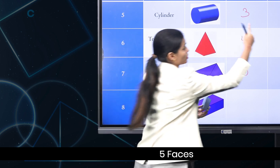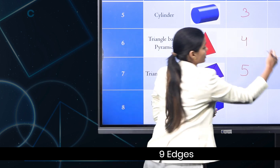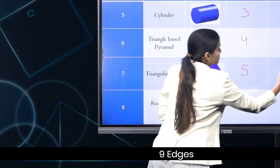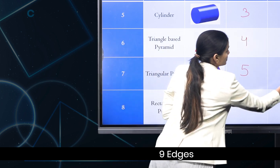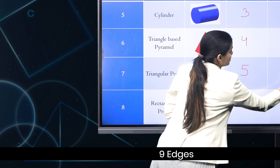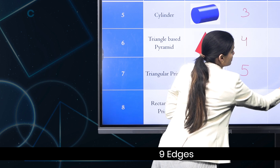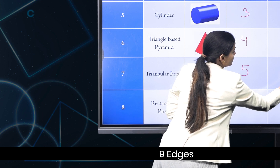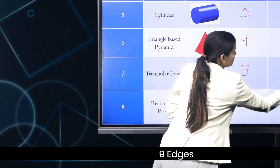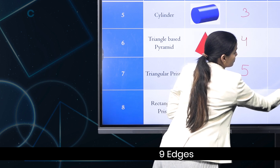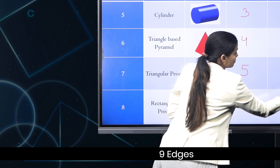9 edges,